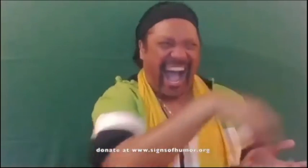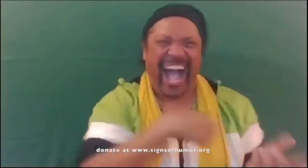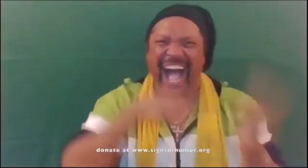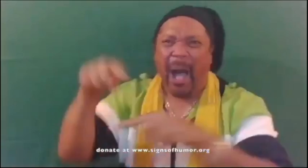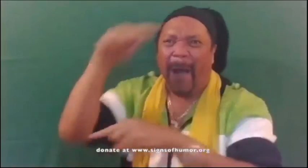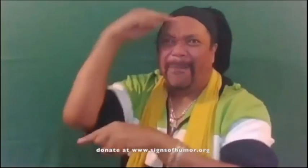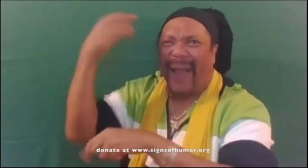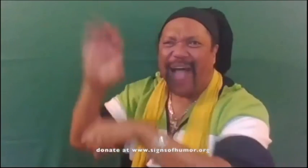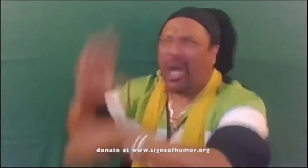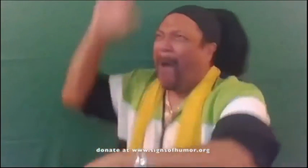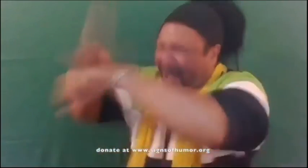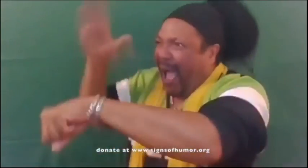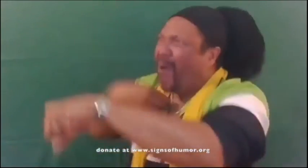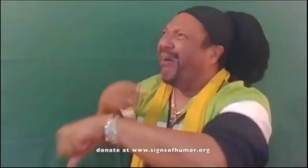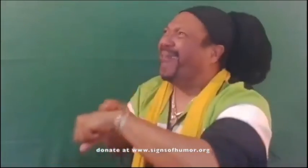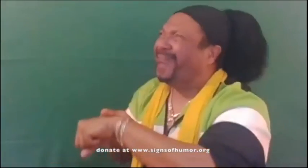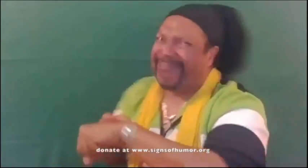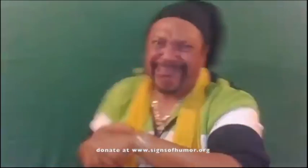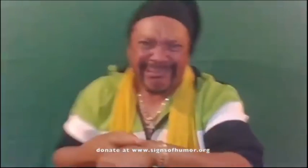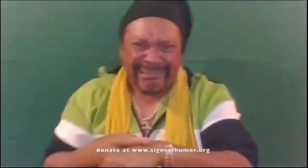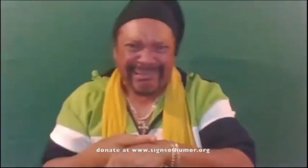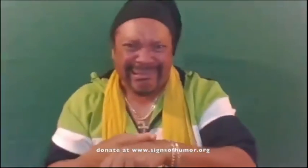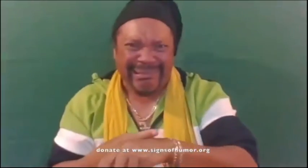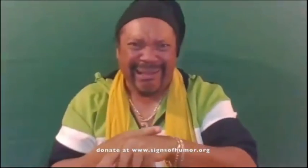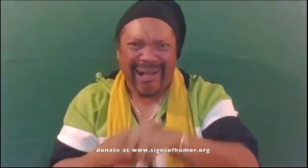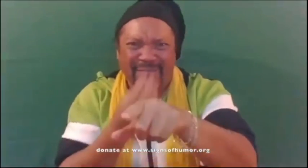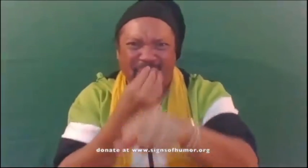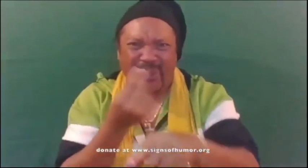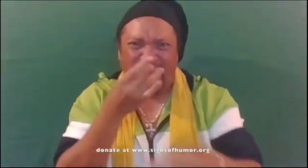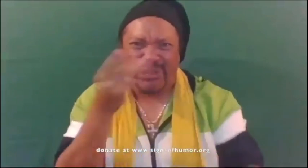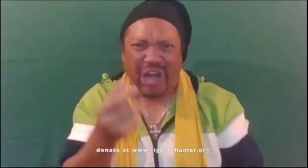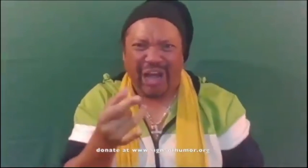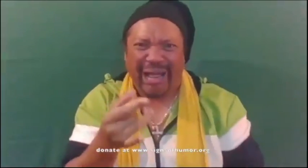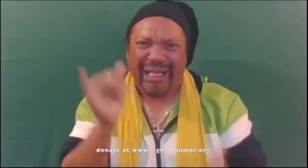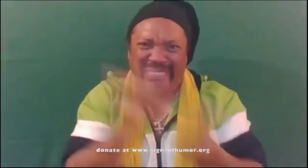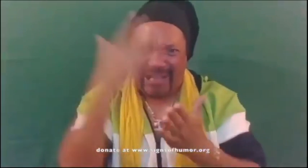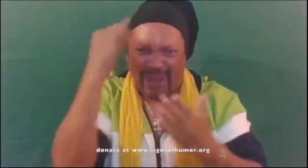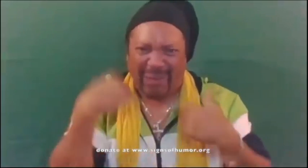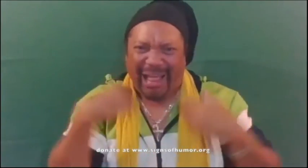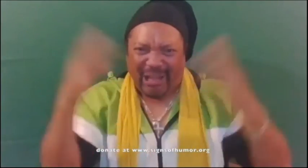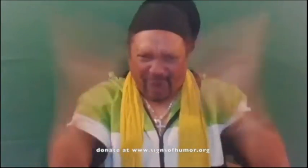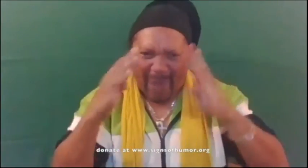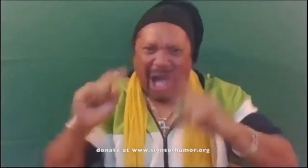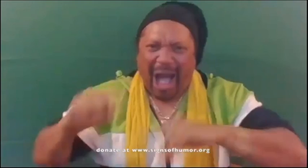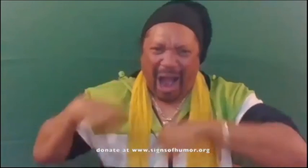I'm like, hey, thank you, thank you. In the black church, boy, put your hand back. I'm like, well, dang, the food looks so good. I thought it was just for